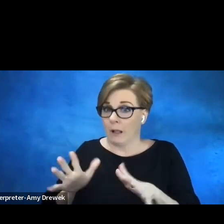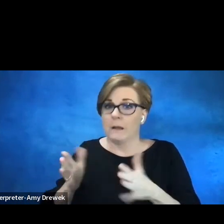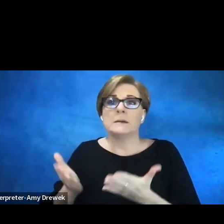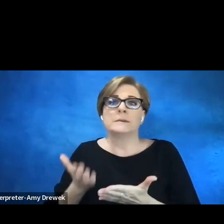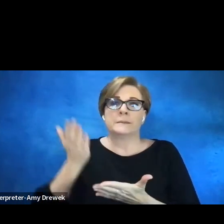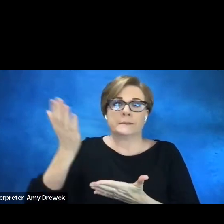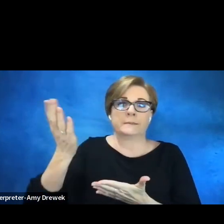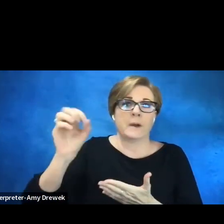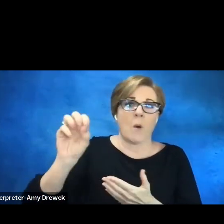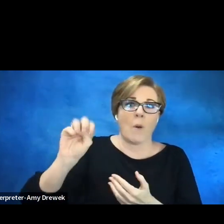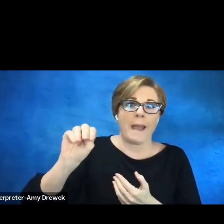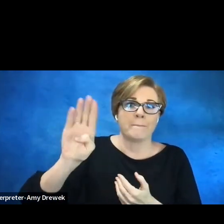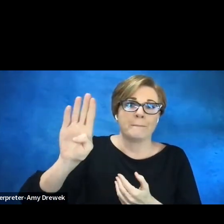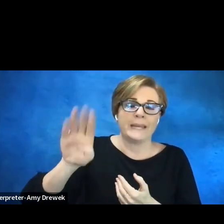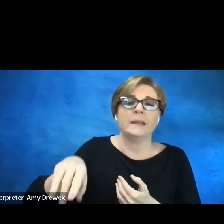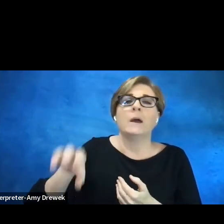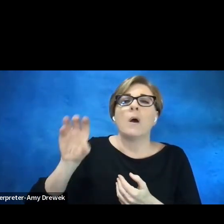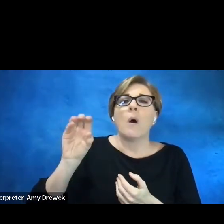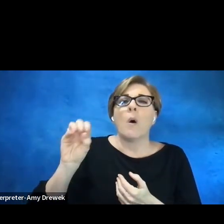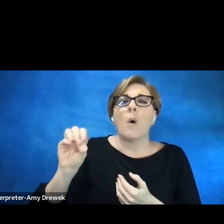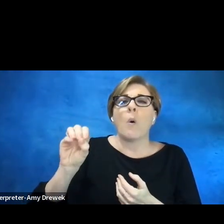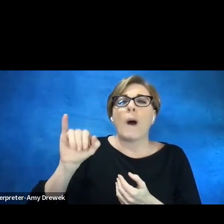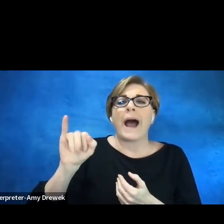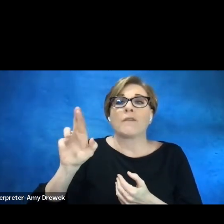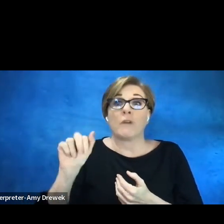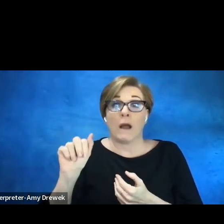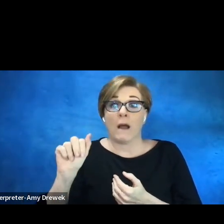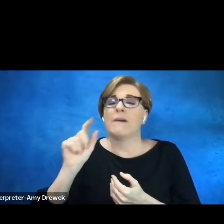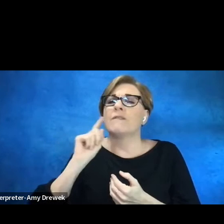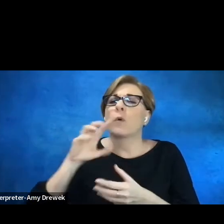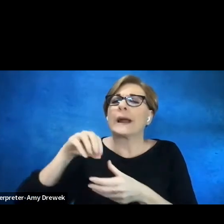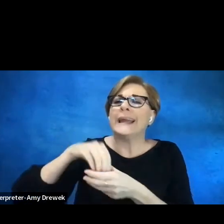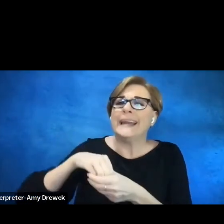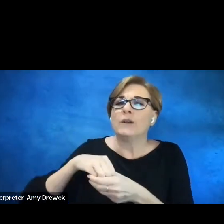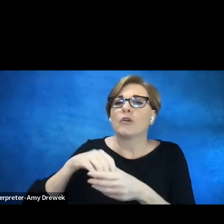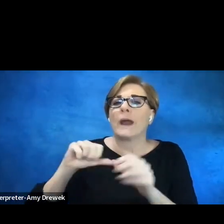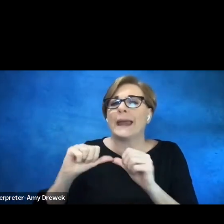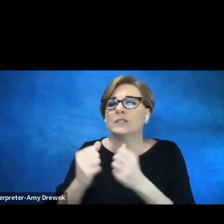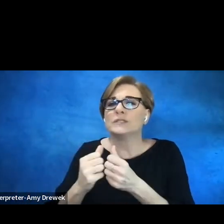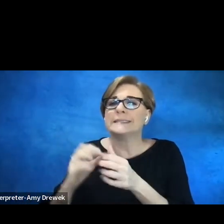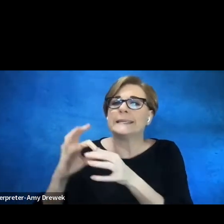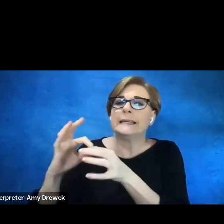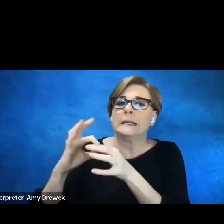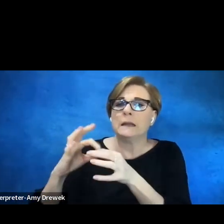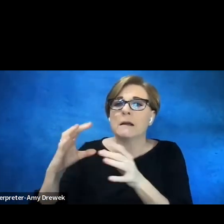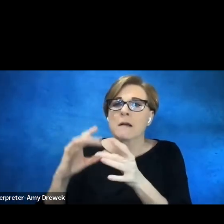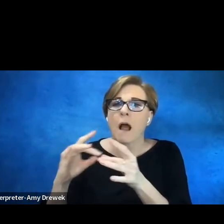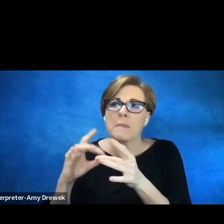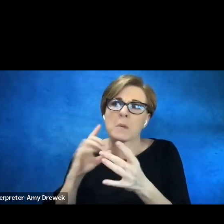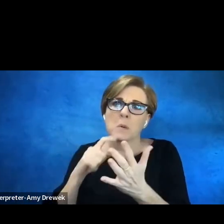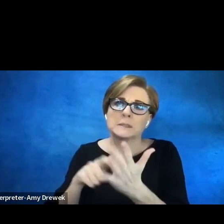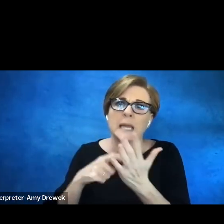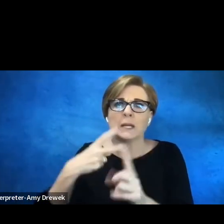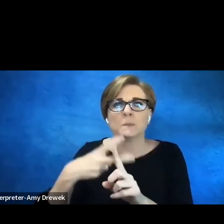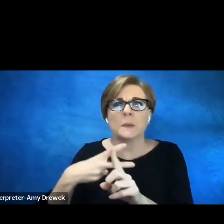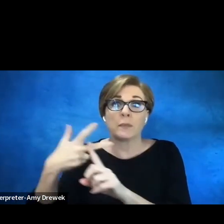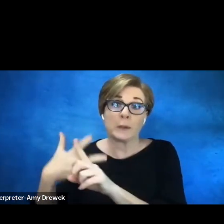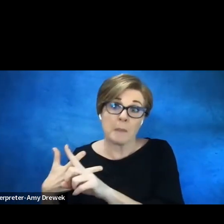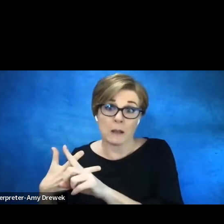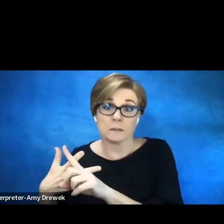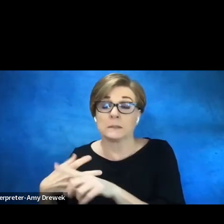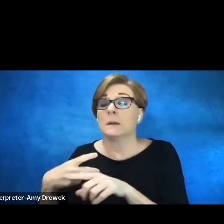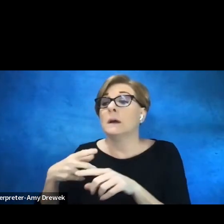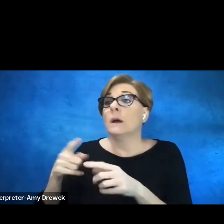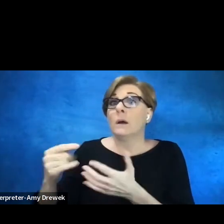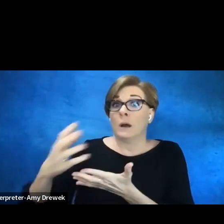OMB OIRA for interagency comment, which will take approximately 2 to 3 months. And then once those comments